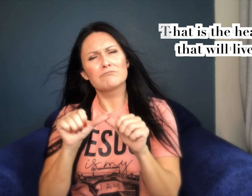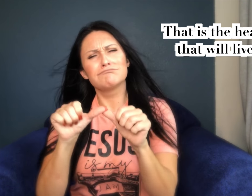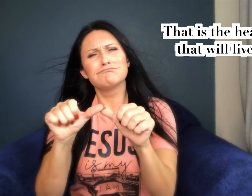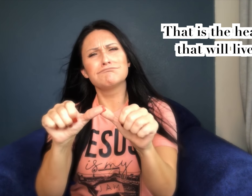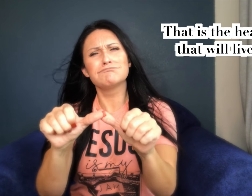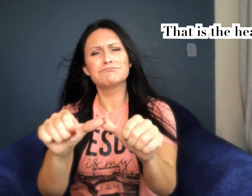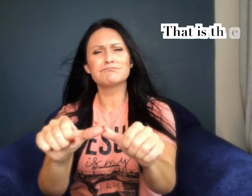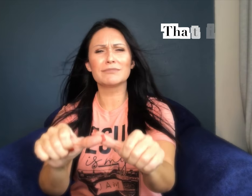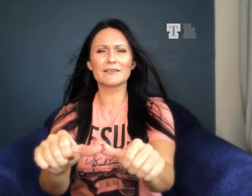that will live.